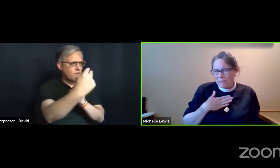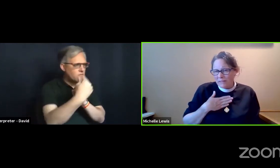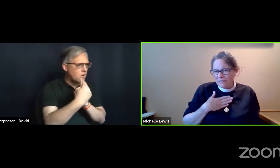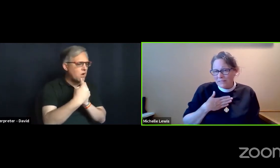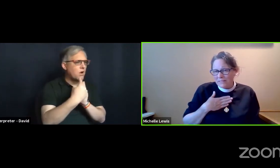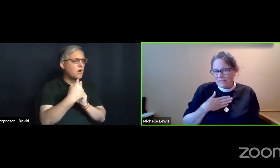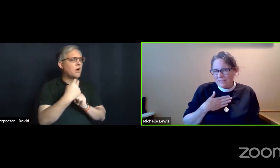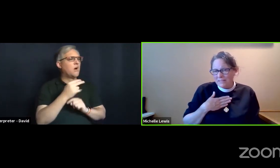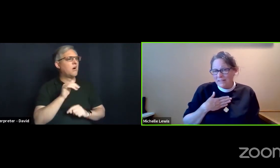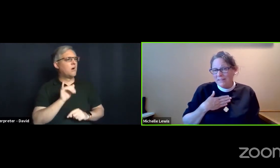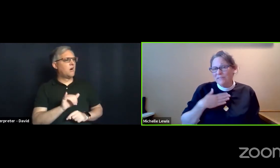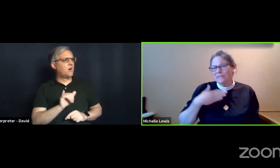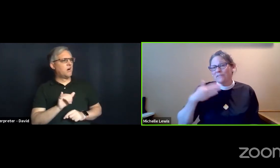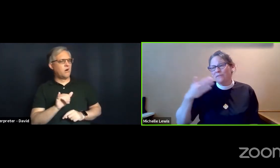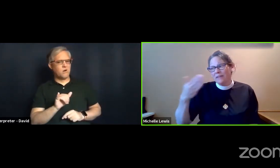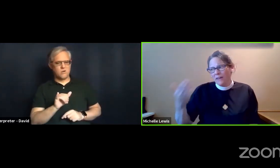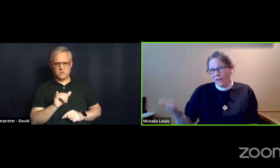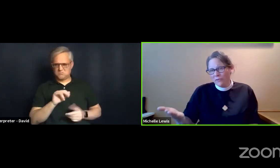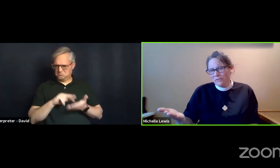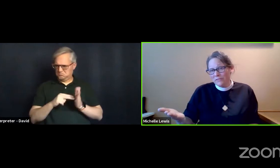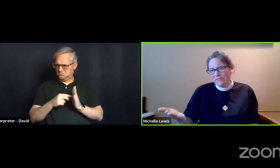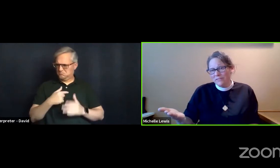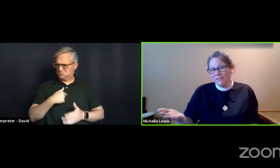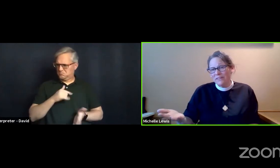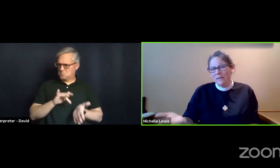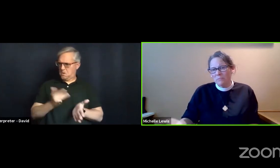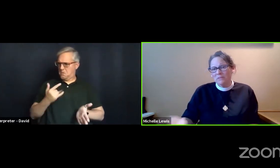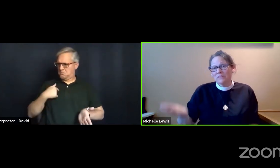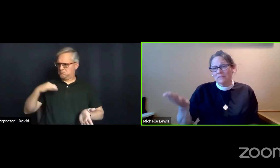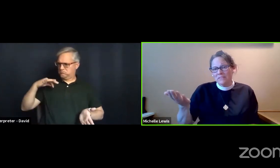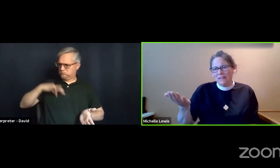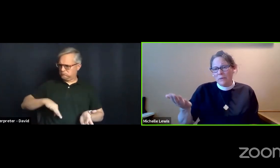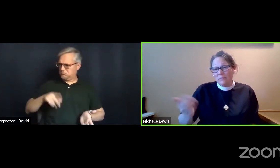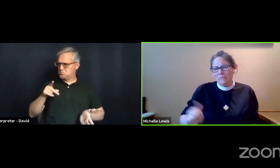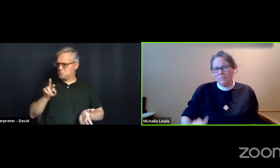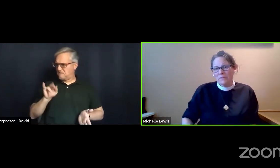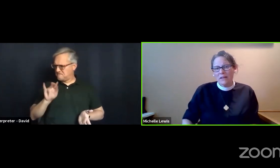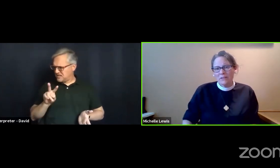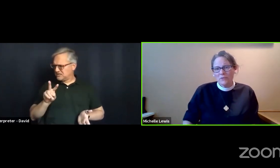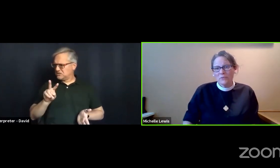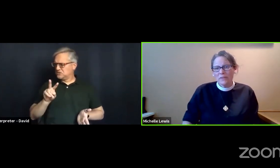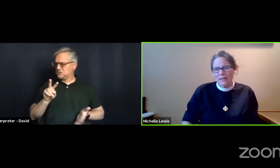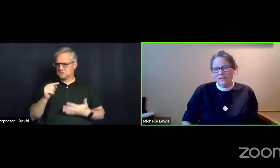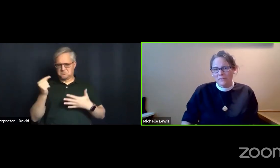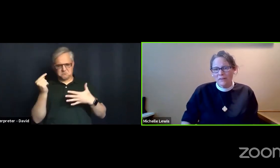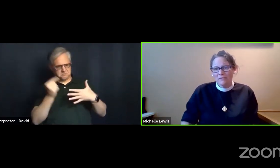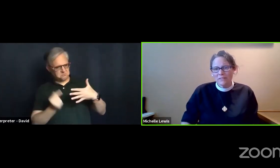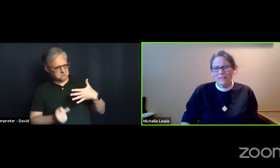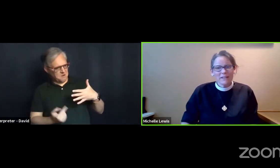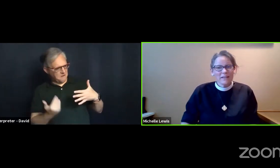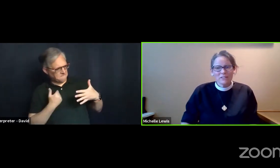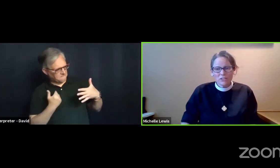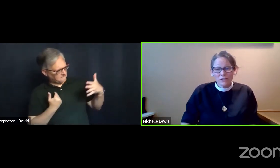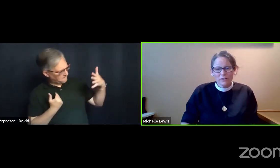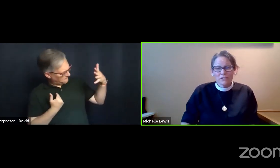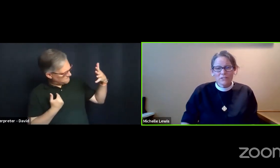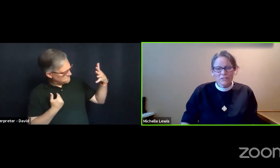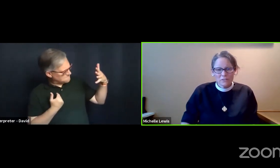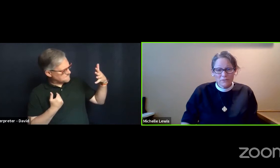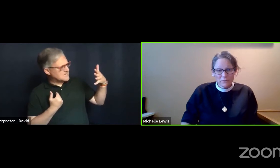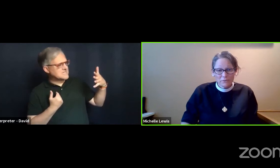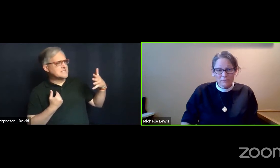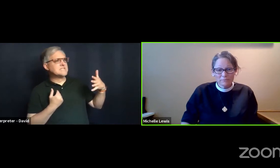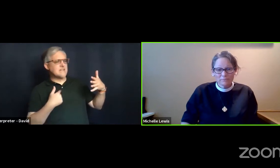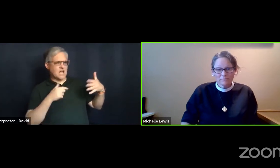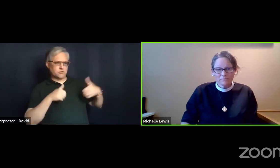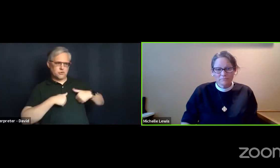my benefits so that others can be lifted up and know they are loved and cherished